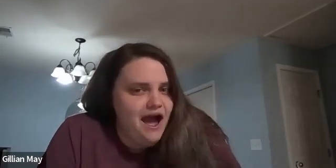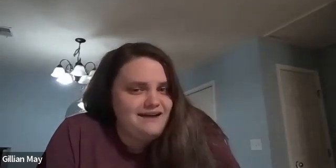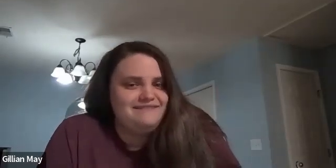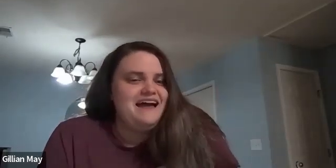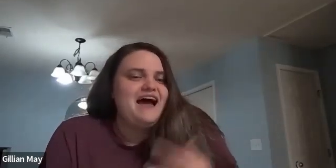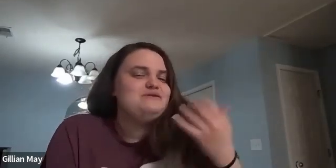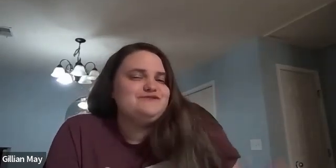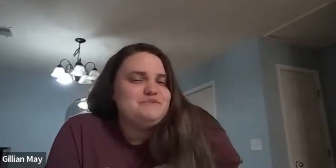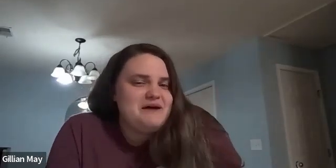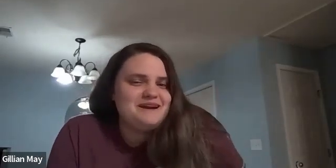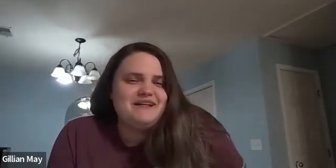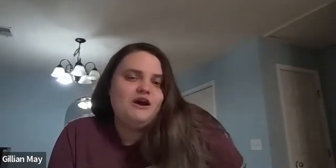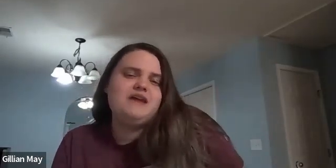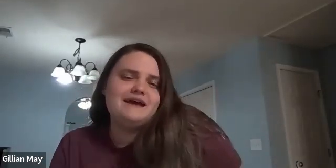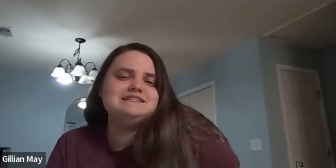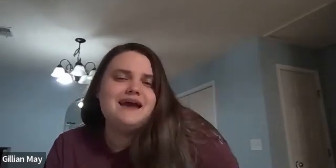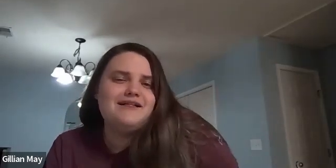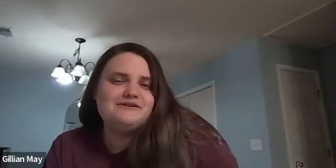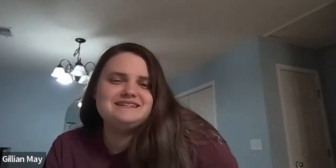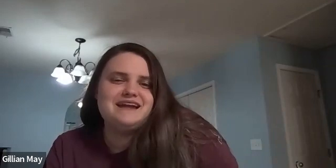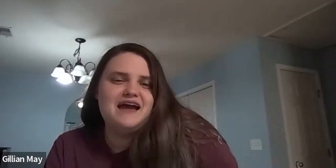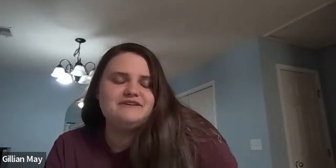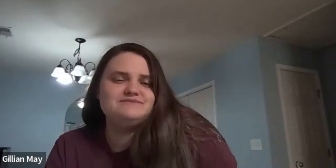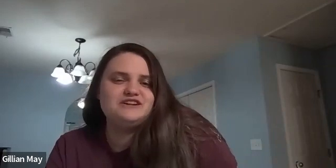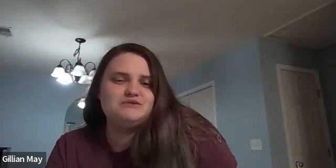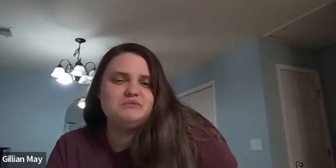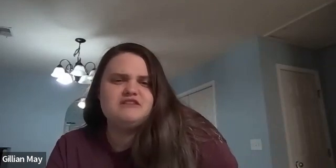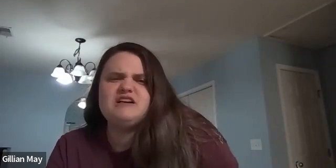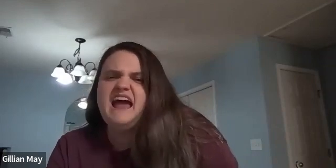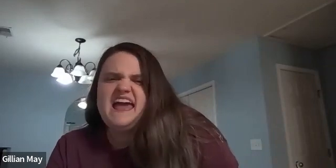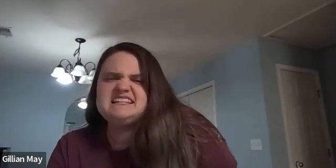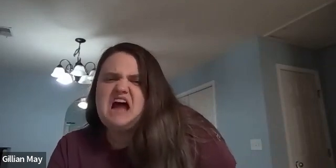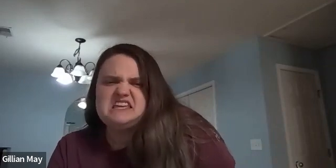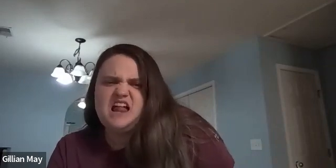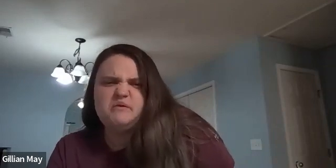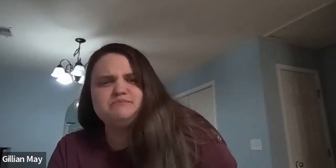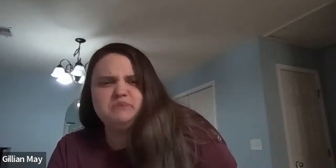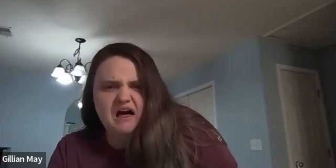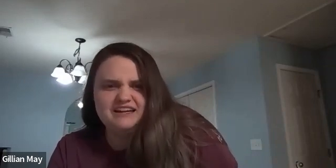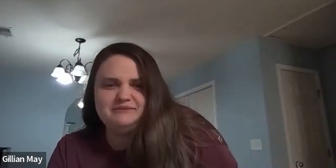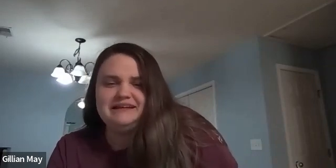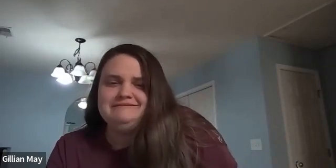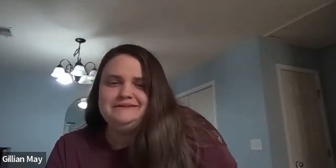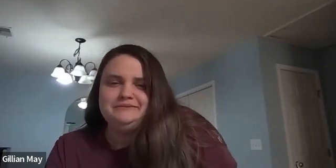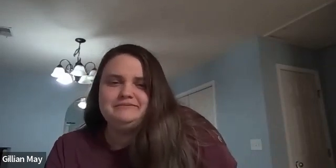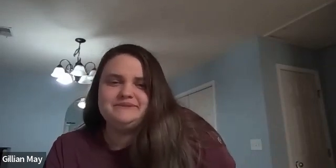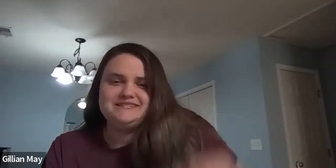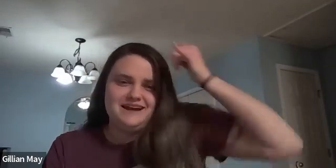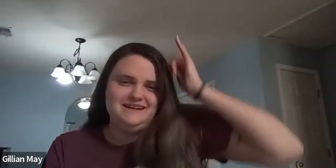yeah. I always feel bad when I'm like, oh yeah, it's yellow. Cause then I have like some friends who are blonde and like, it's not yellow, it's blonde. And I'm like, but the sign is